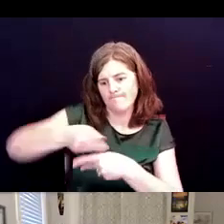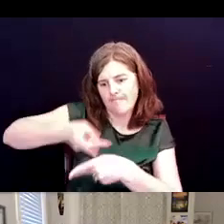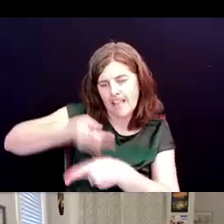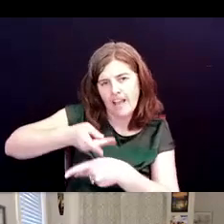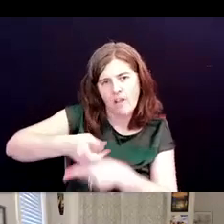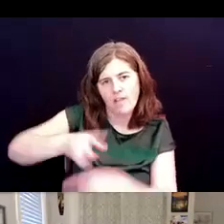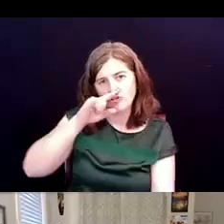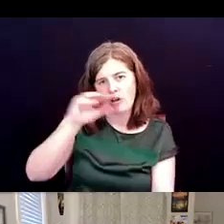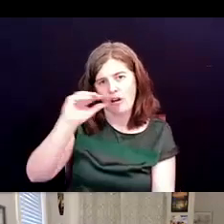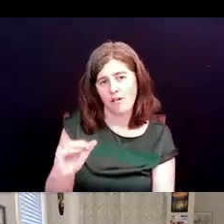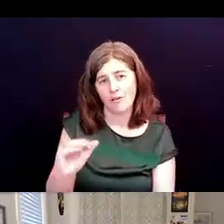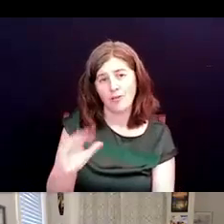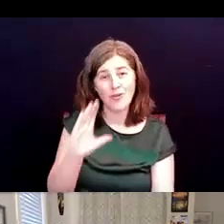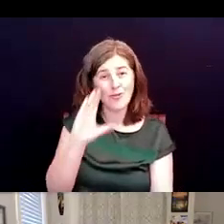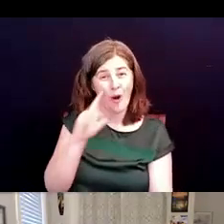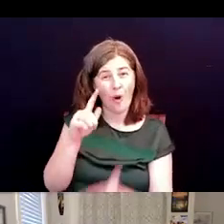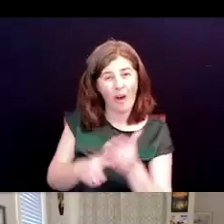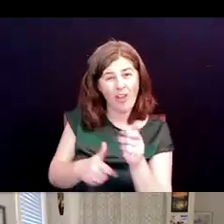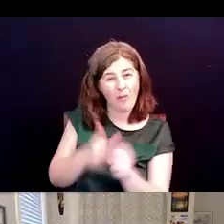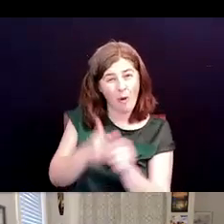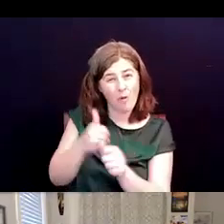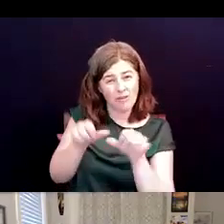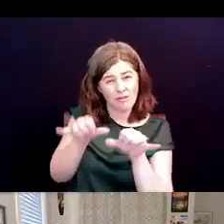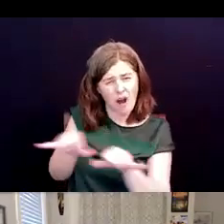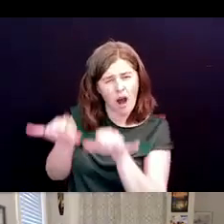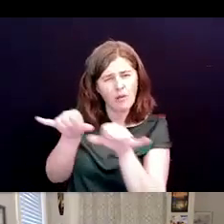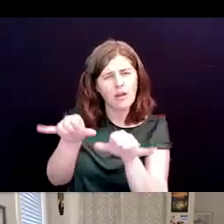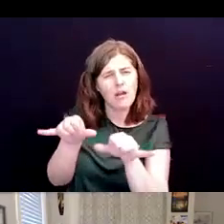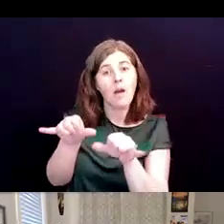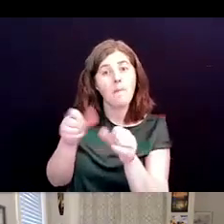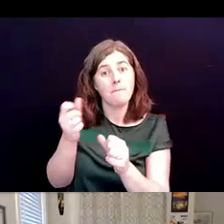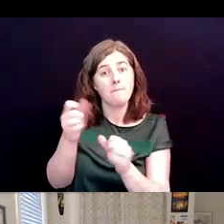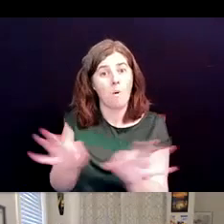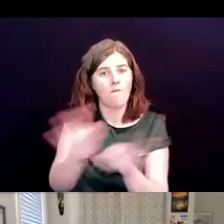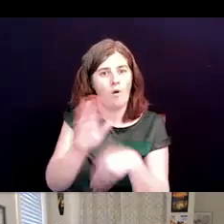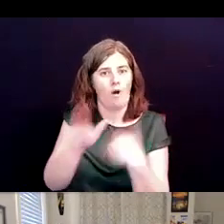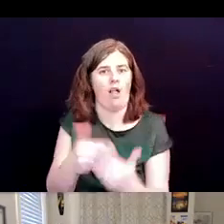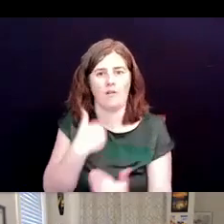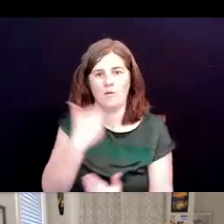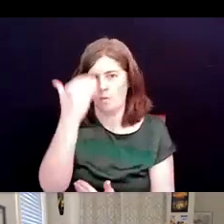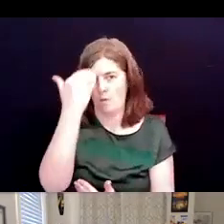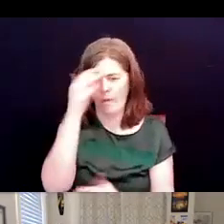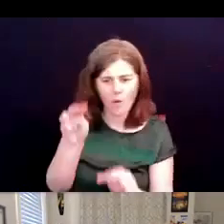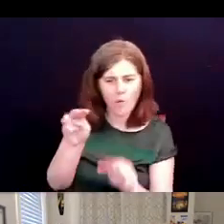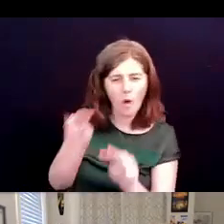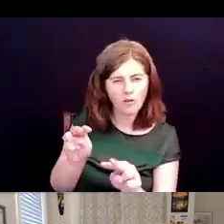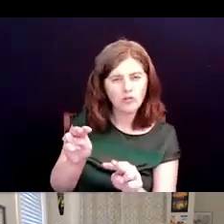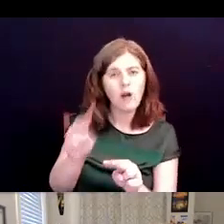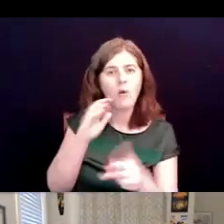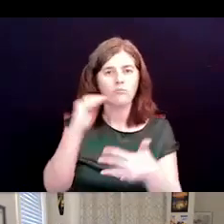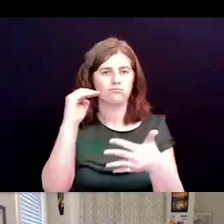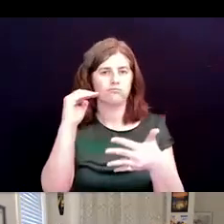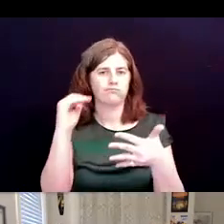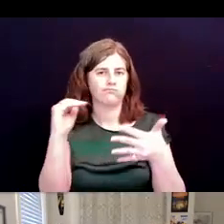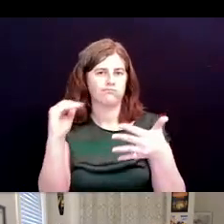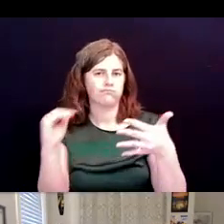what the most common underlying conditions are really important for us to all know so we can be on the lookout. And I'll walk you through the stages that we can think about